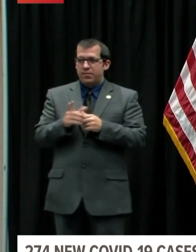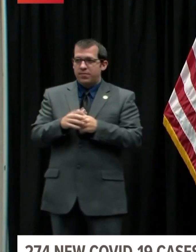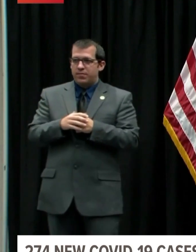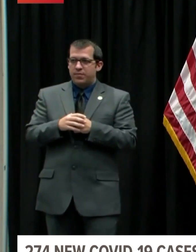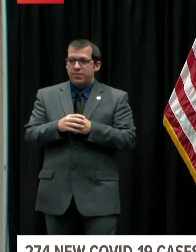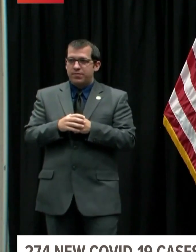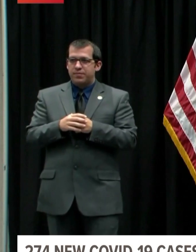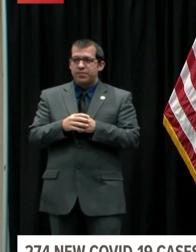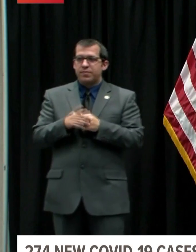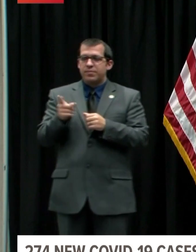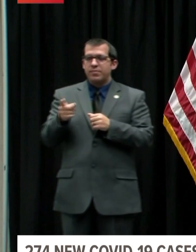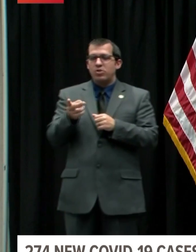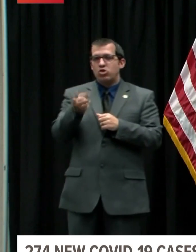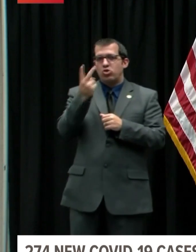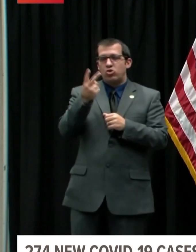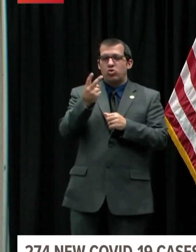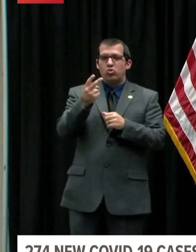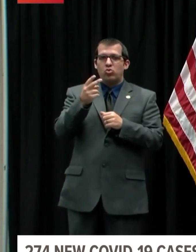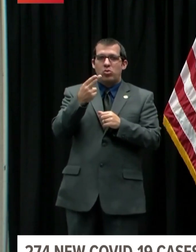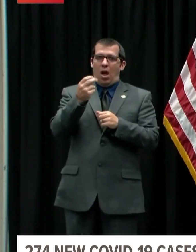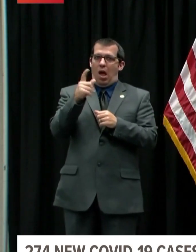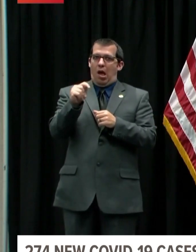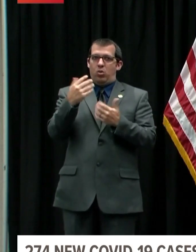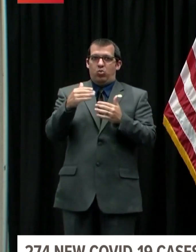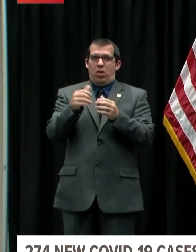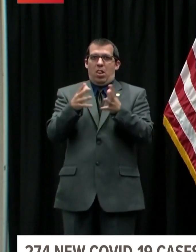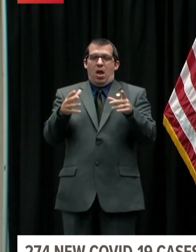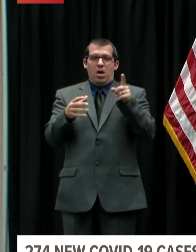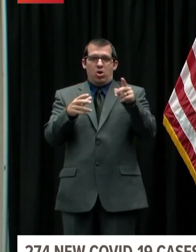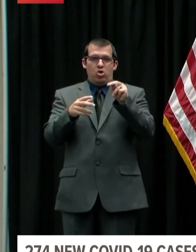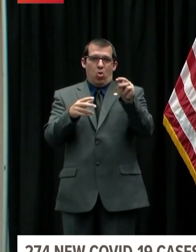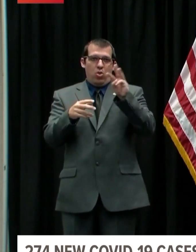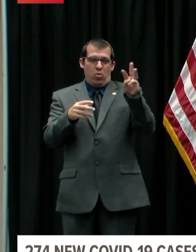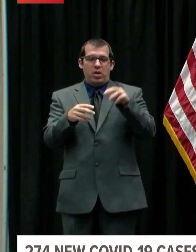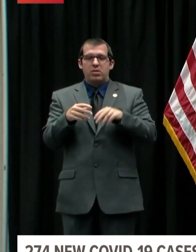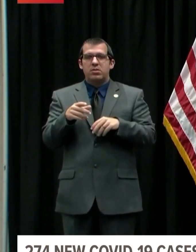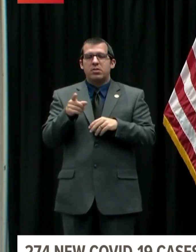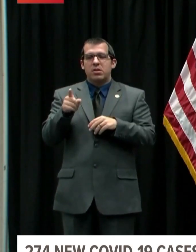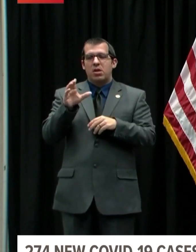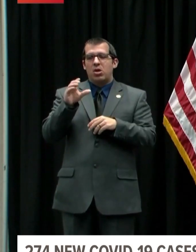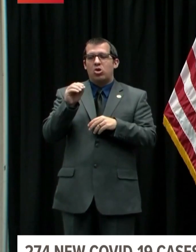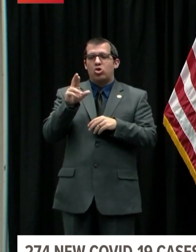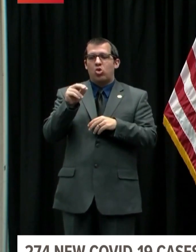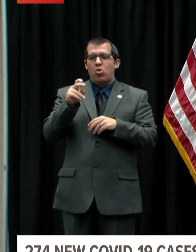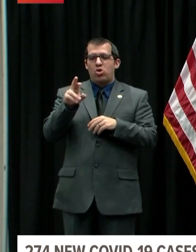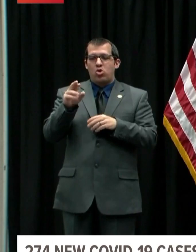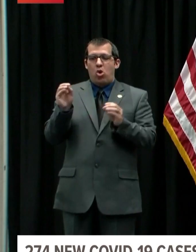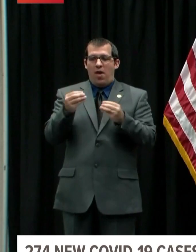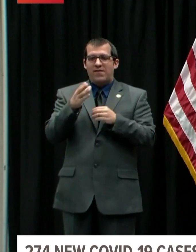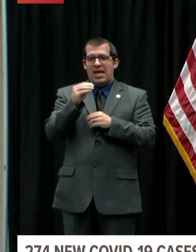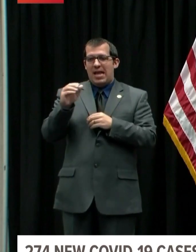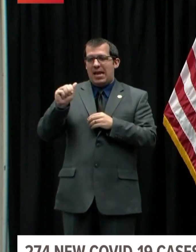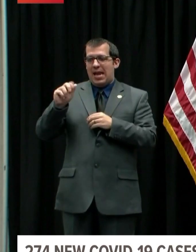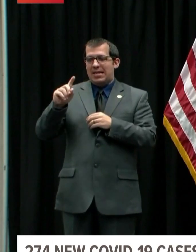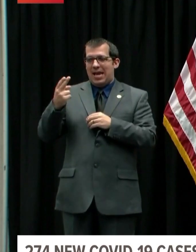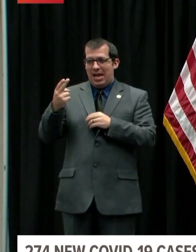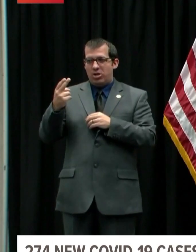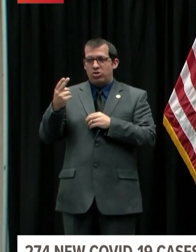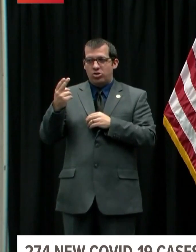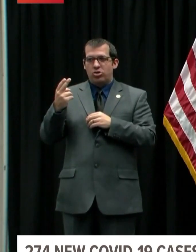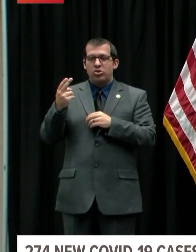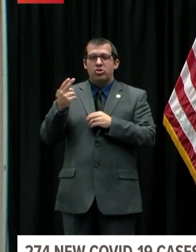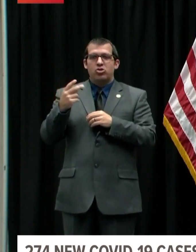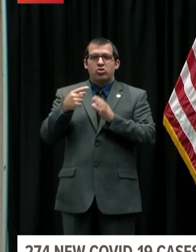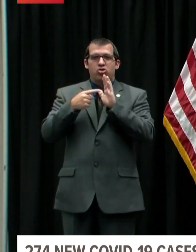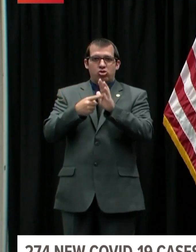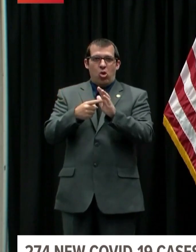those 2 hot counties up in Northwest Arkansas, the coroner's office and what ADH is showing in terms of deaths are a pretty